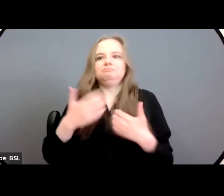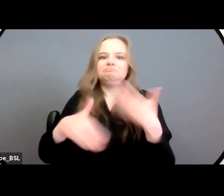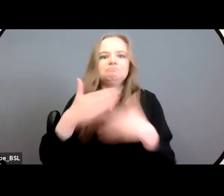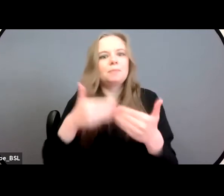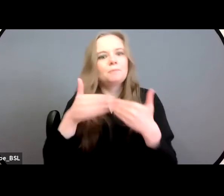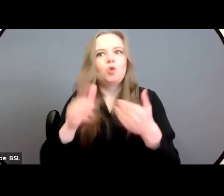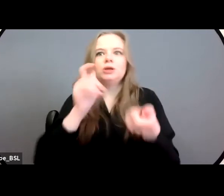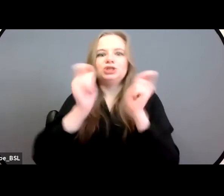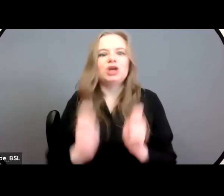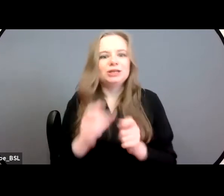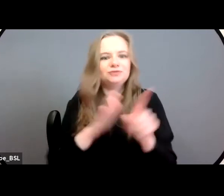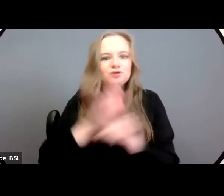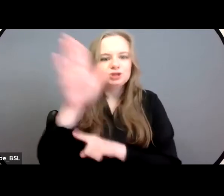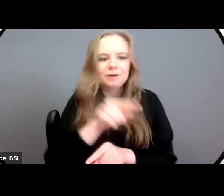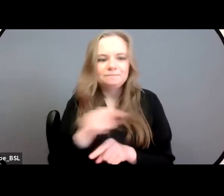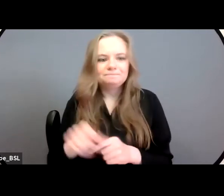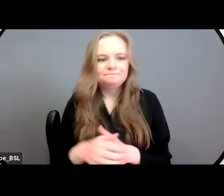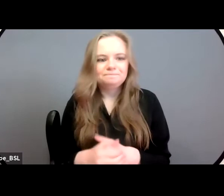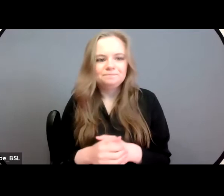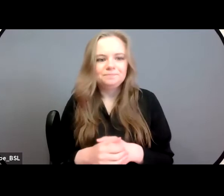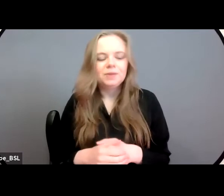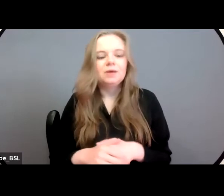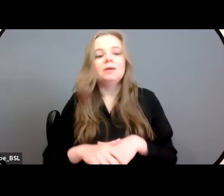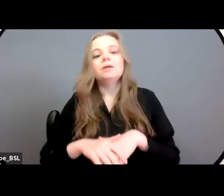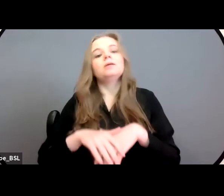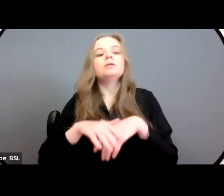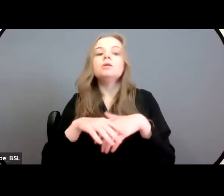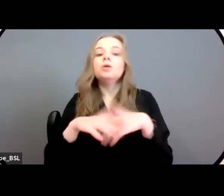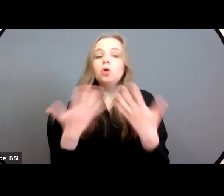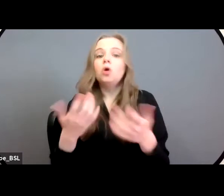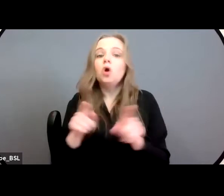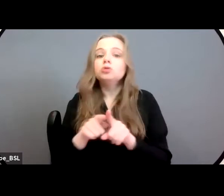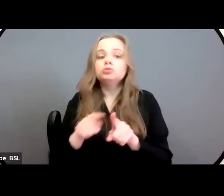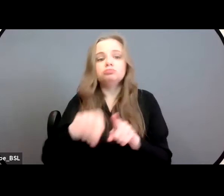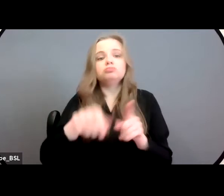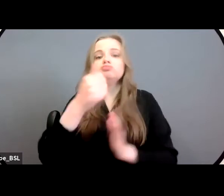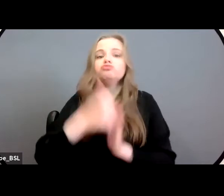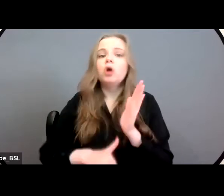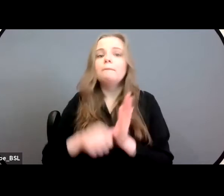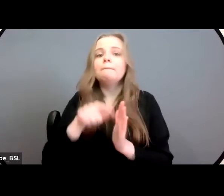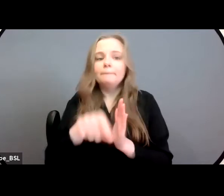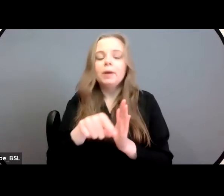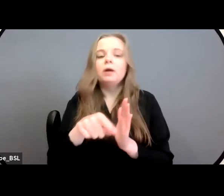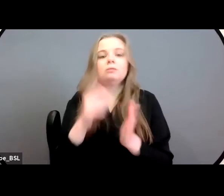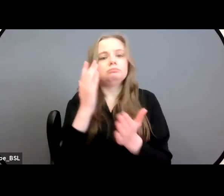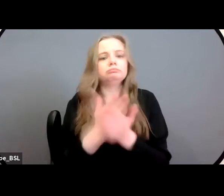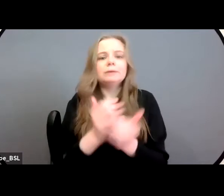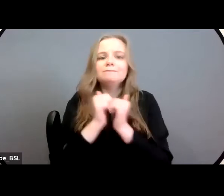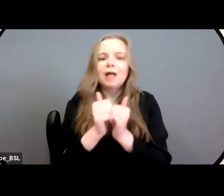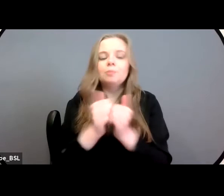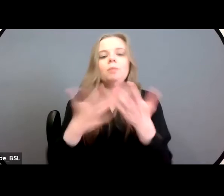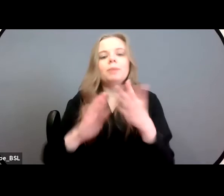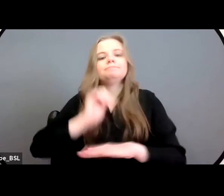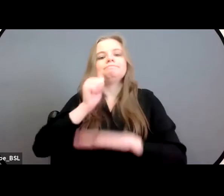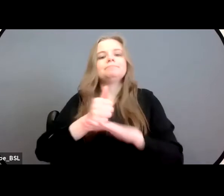achieve in their workplaces. And we add value to that programme by having established the Disabled Leaders Network, which